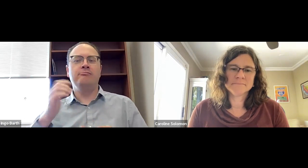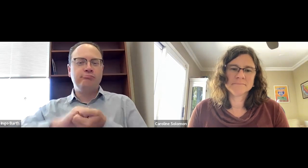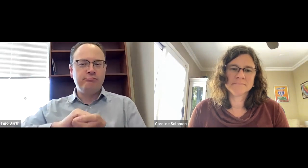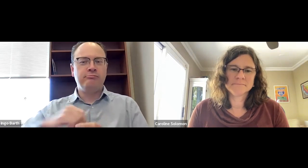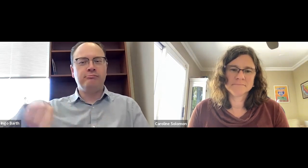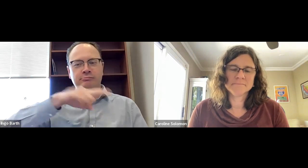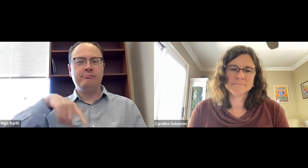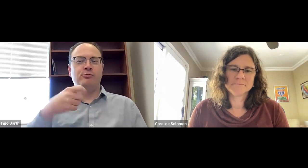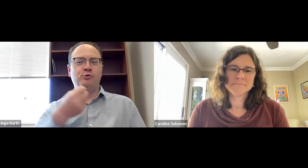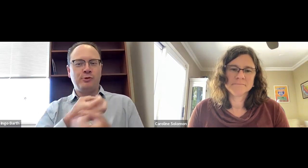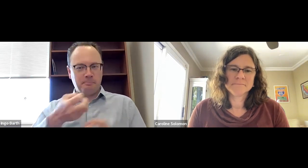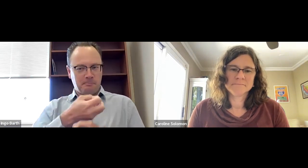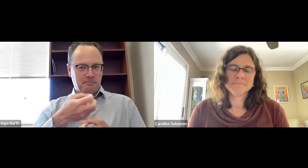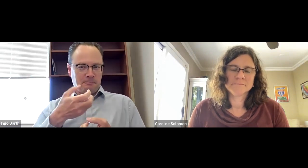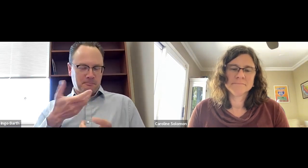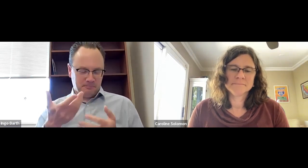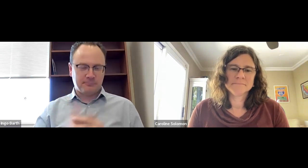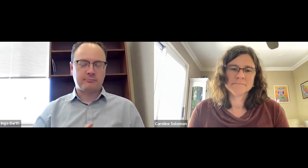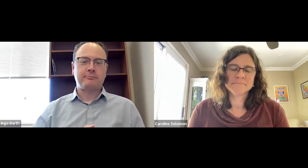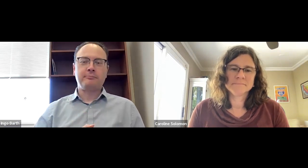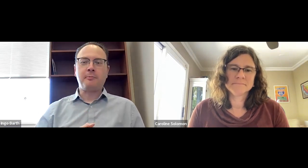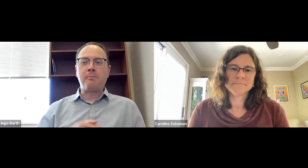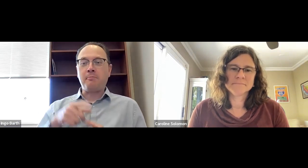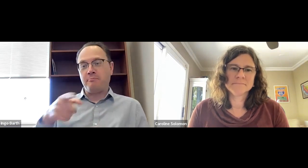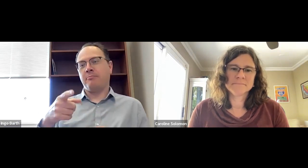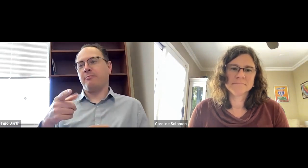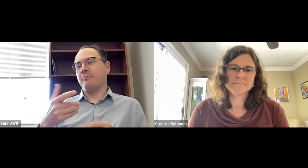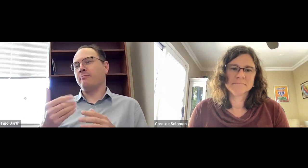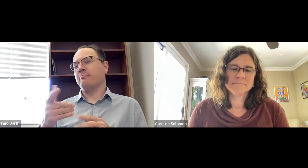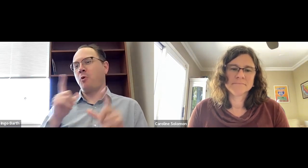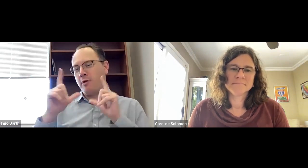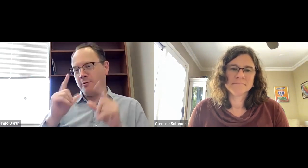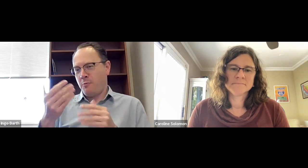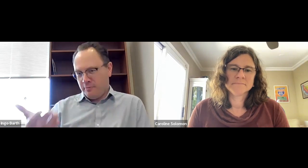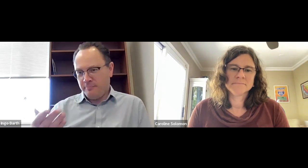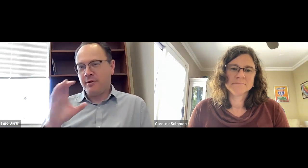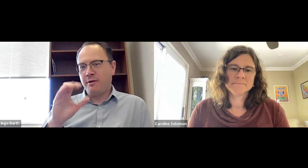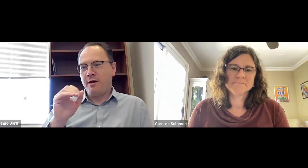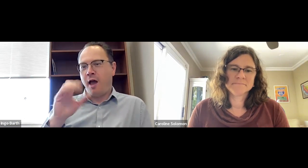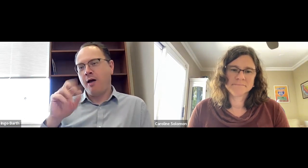I've been here collaborating with Gallaudet in collaboration.